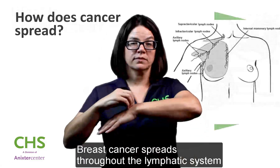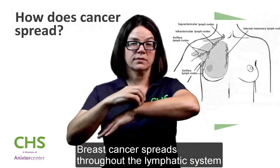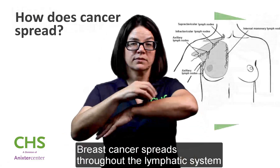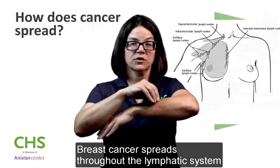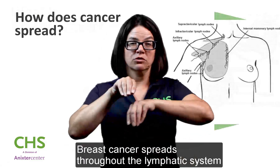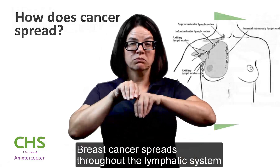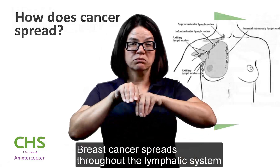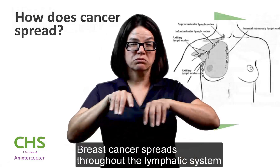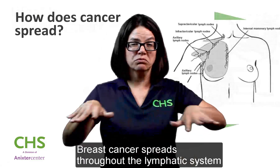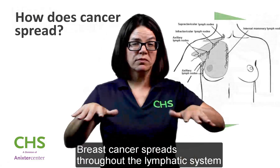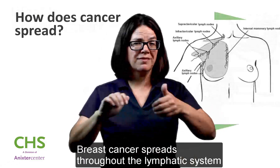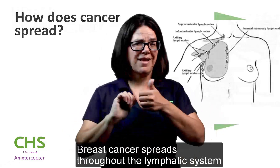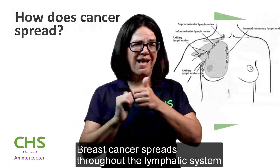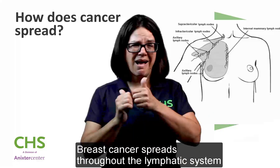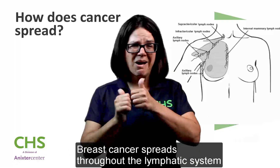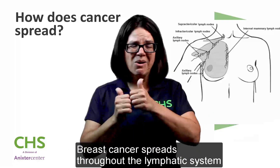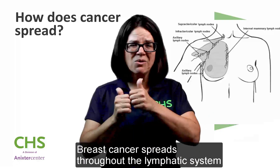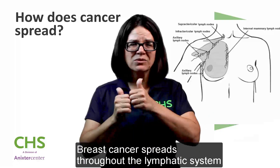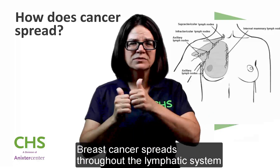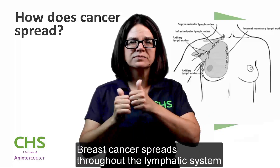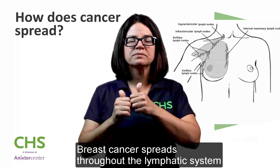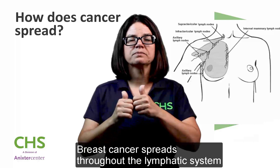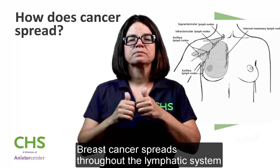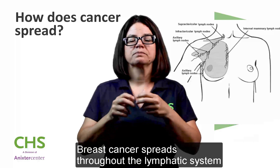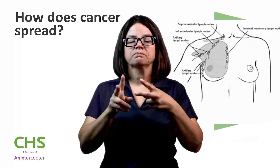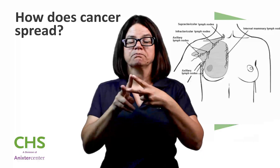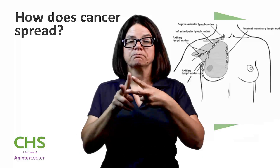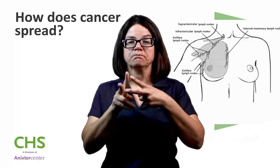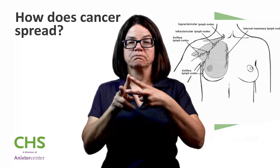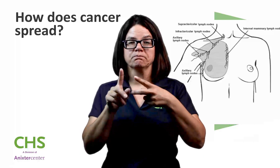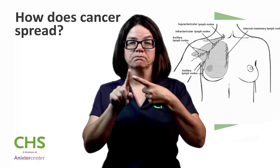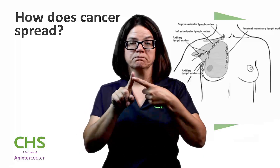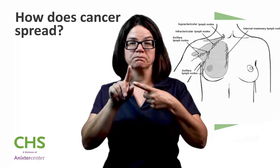Breast cancer spreads throughout the lymphatic system